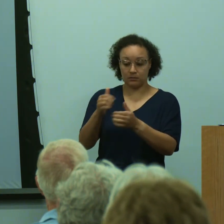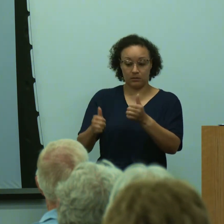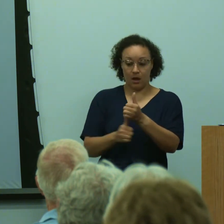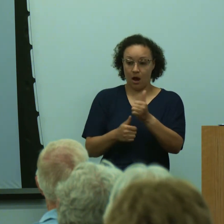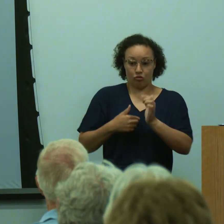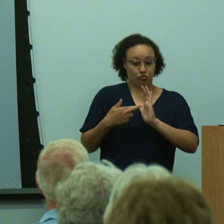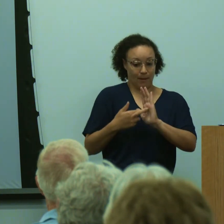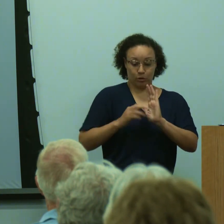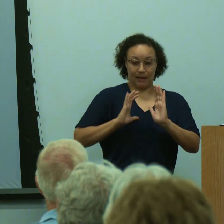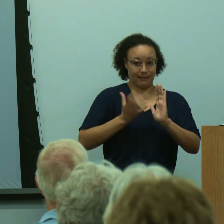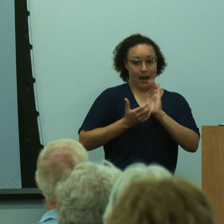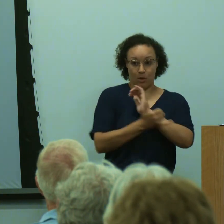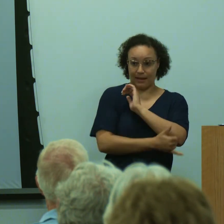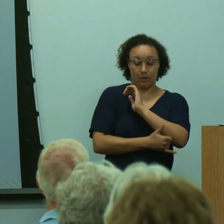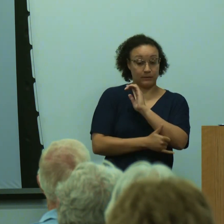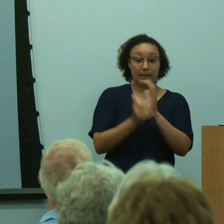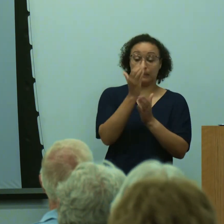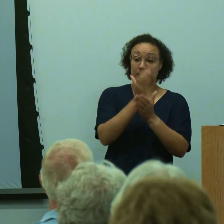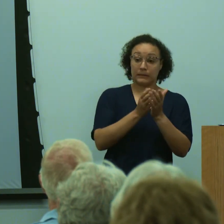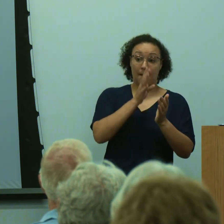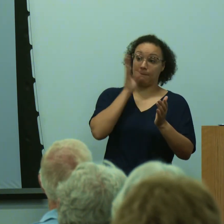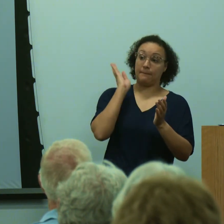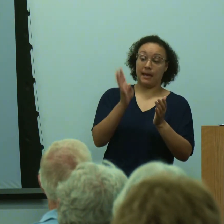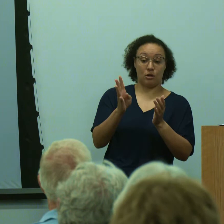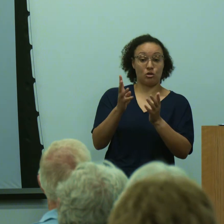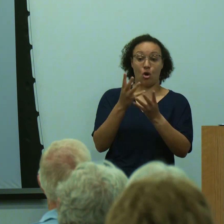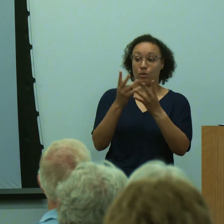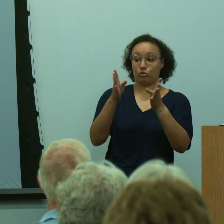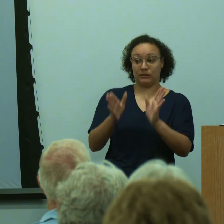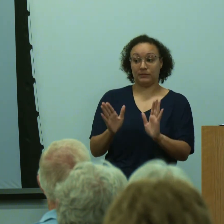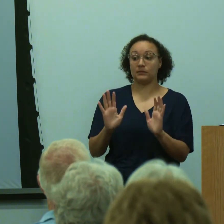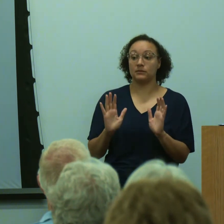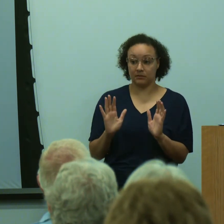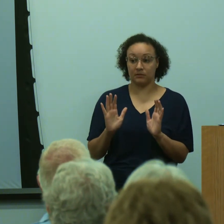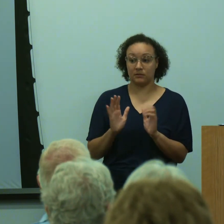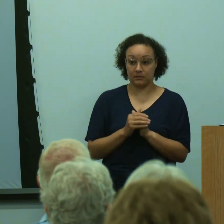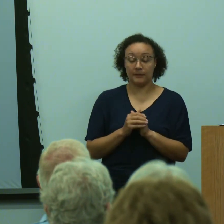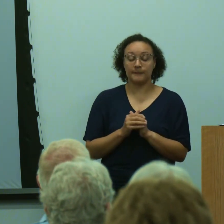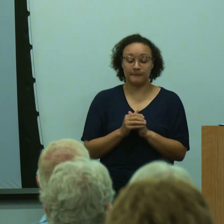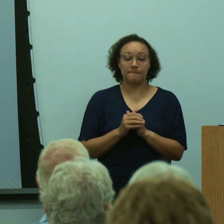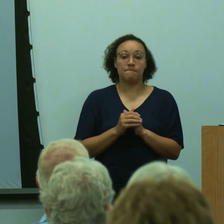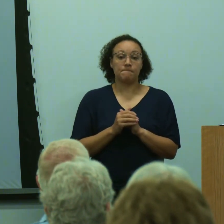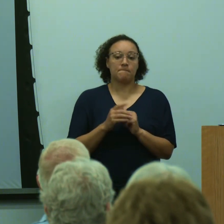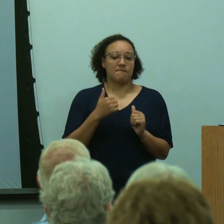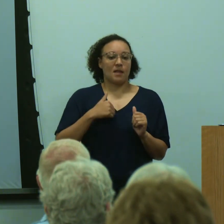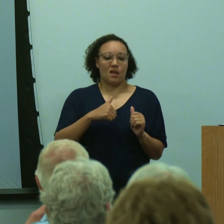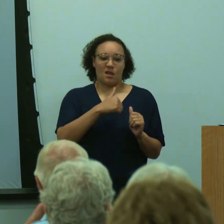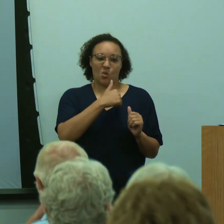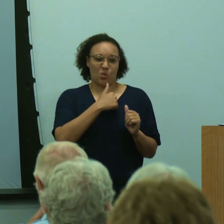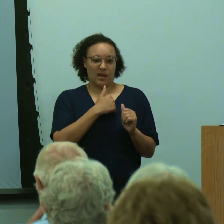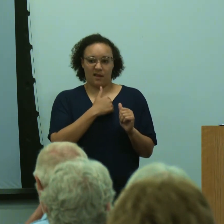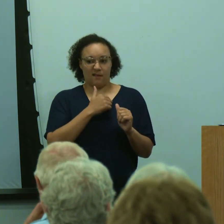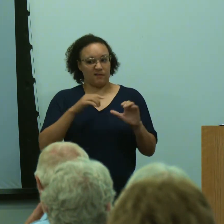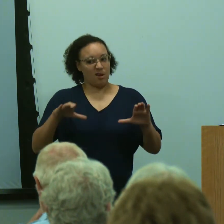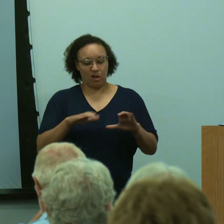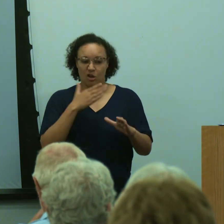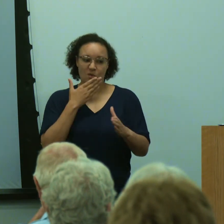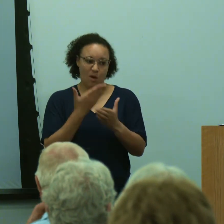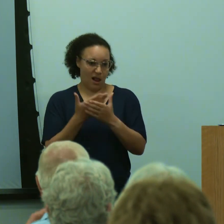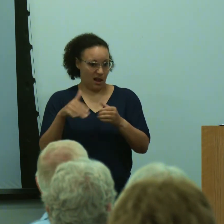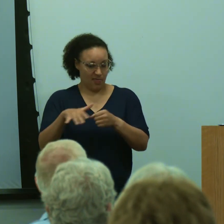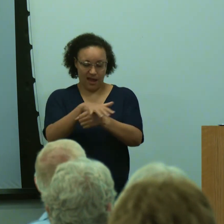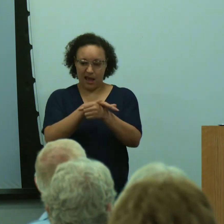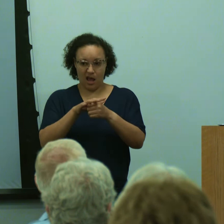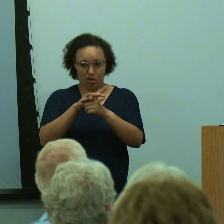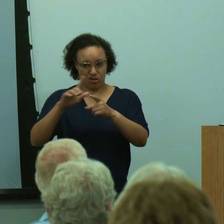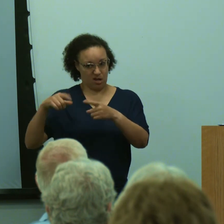that. We have not done a very good job of that historically. And so when we think about that representation, that